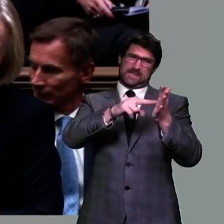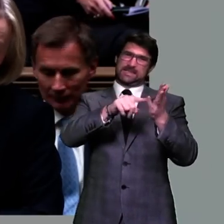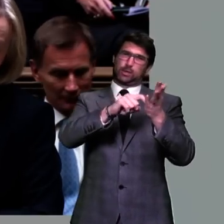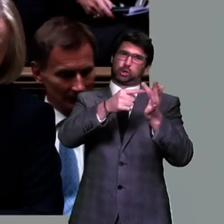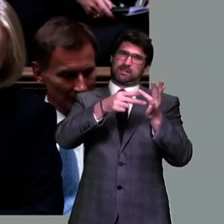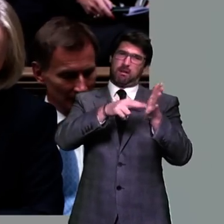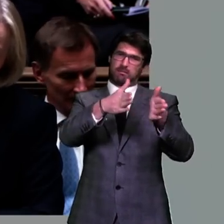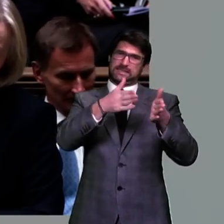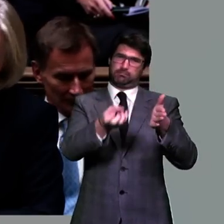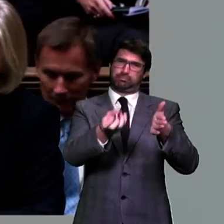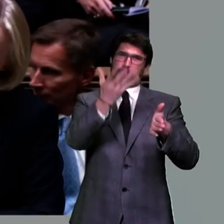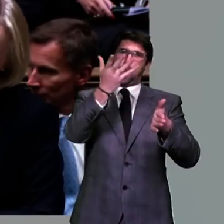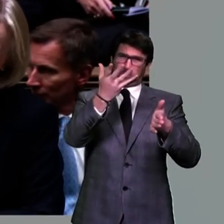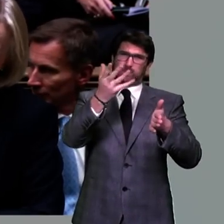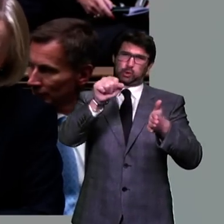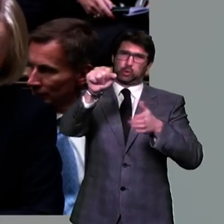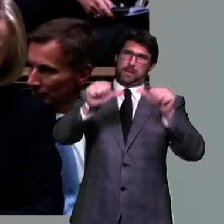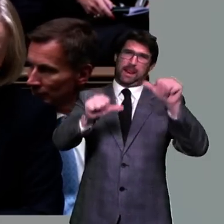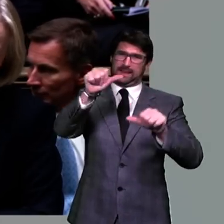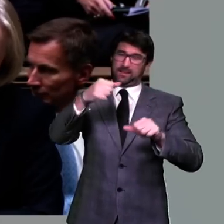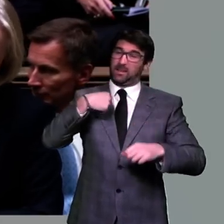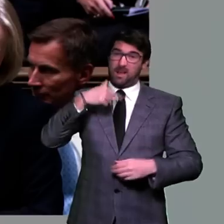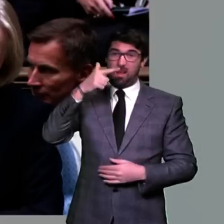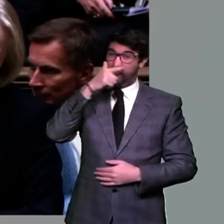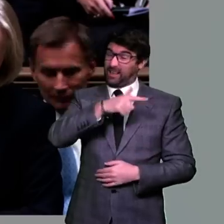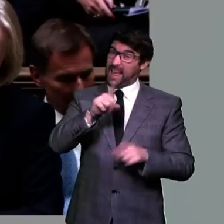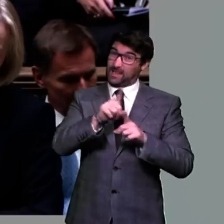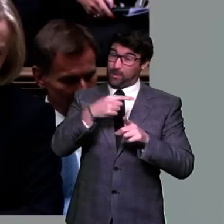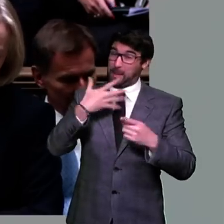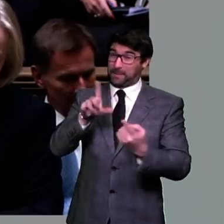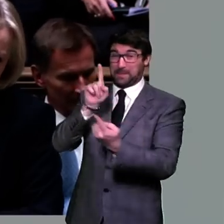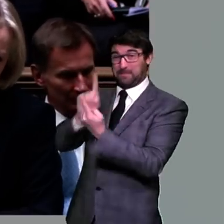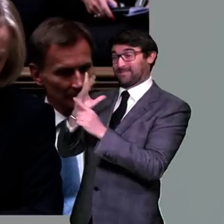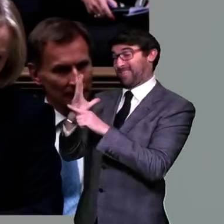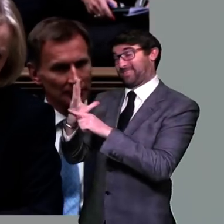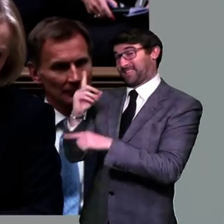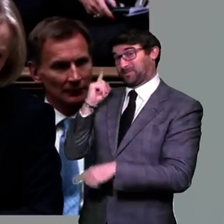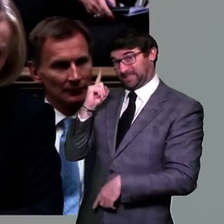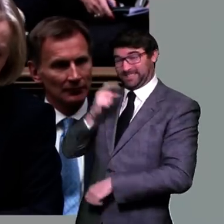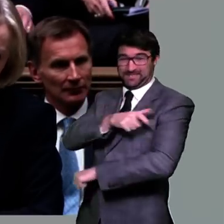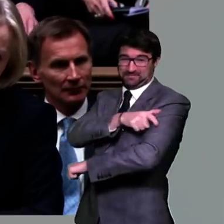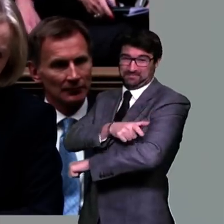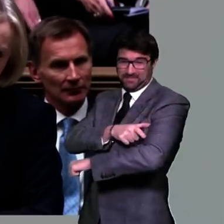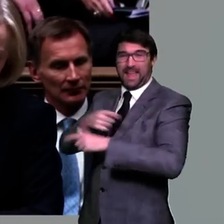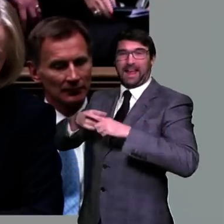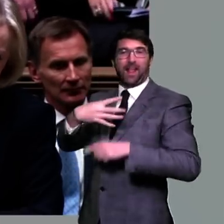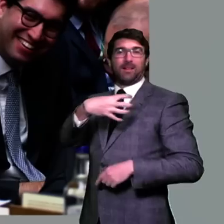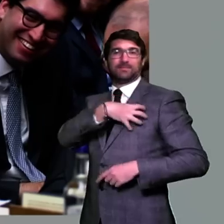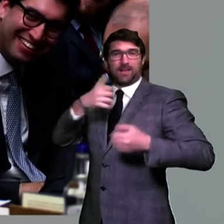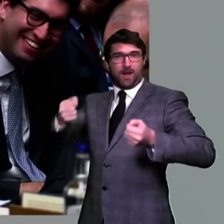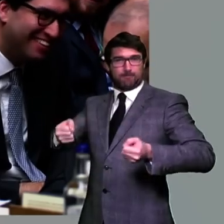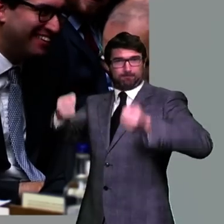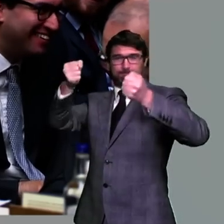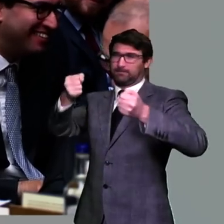League. I had the huge privilege of meeting the Lionesses last week, a fantastic team who won a